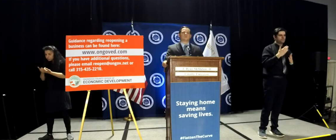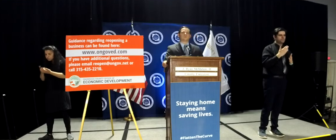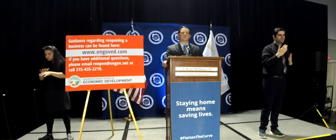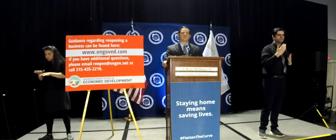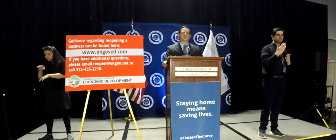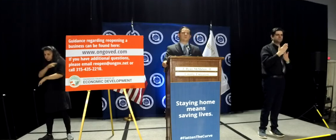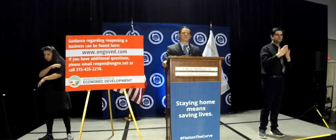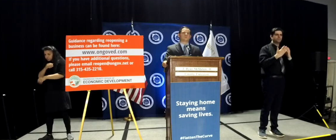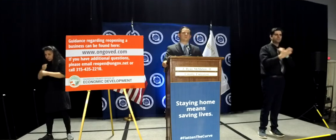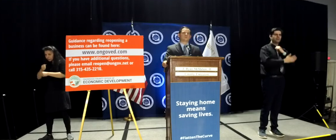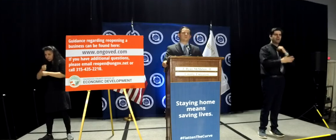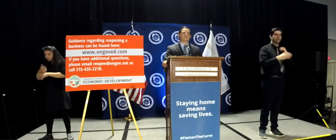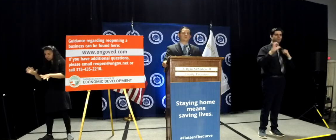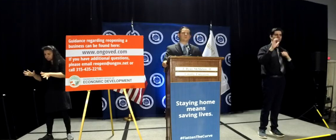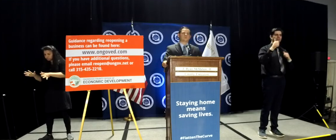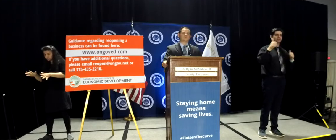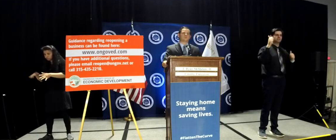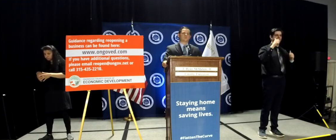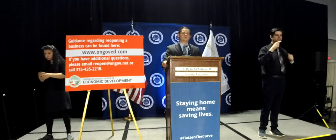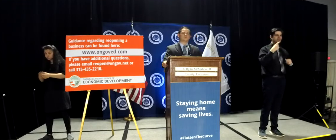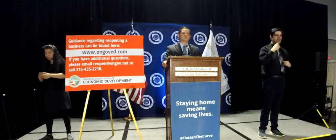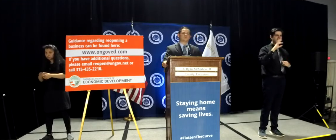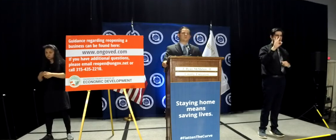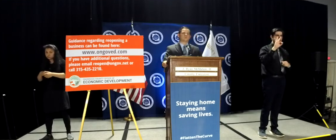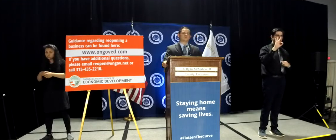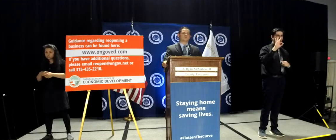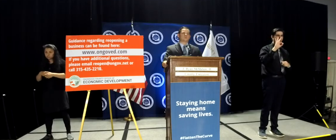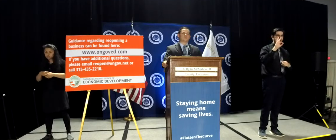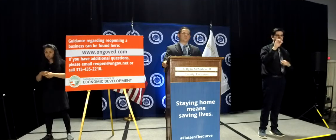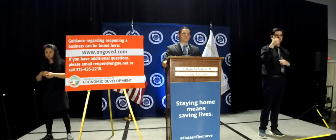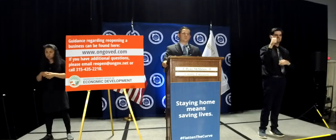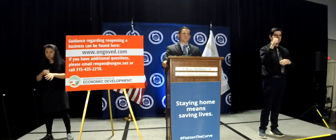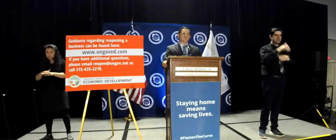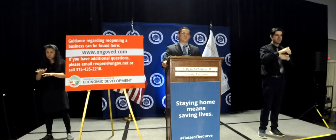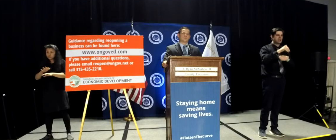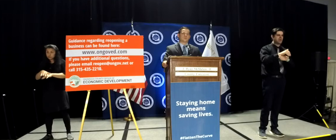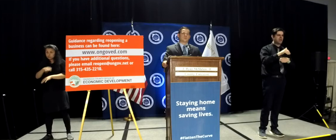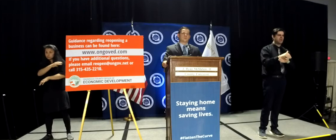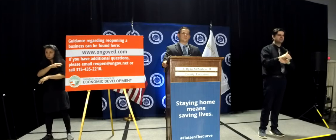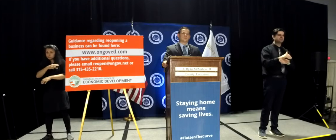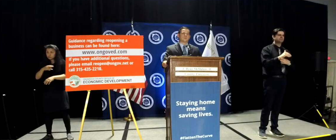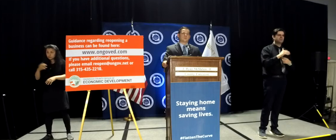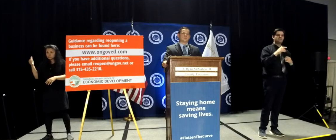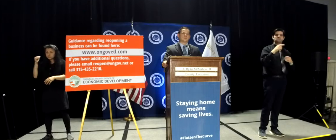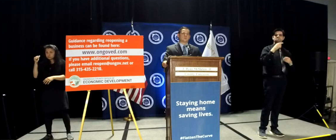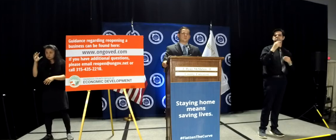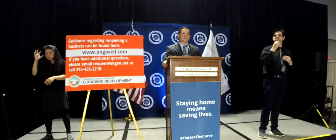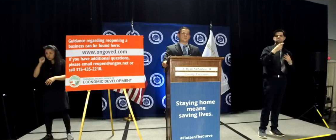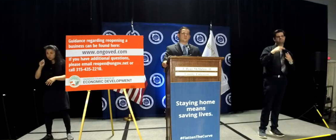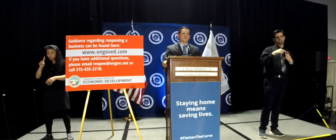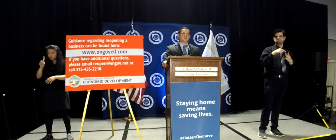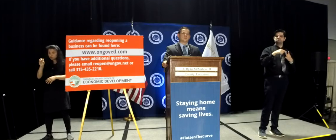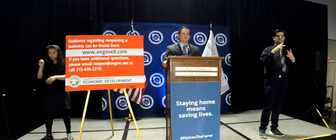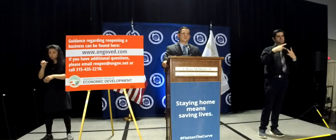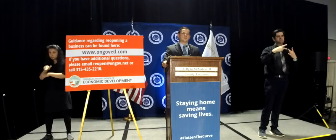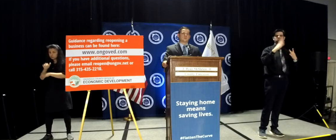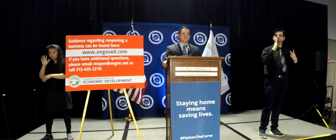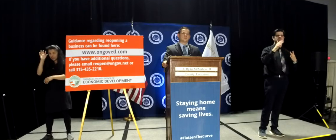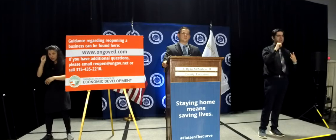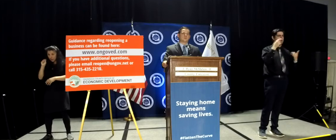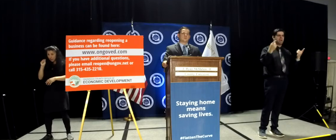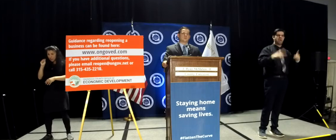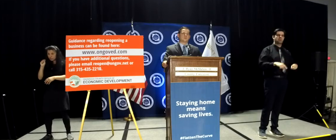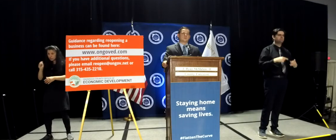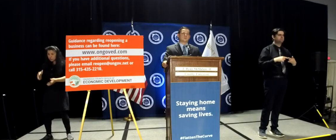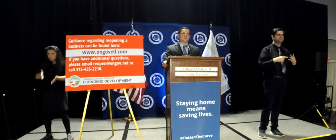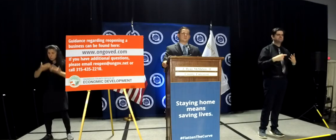think that 9 o'clock, 10 o'clock last night, phase 2 was actually happening today. That became the narrative. But you seem to go to bed with a